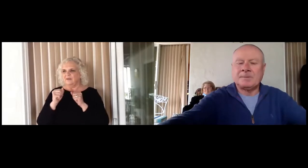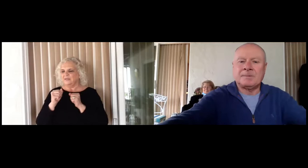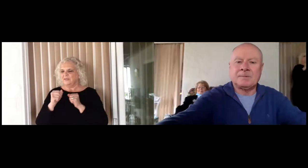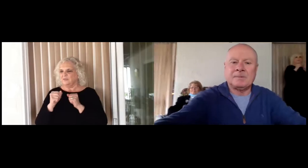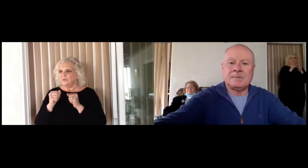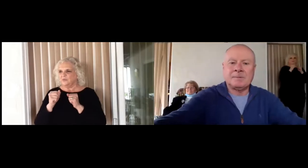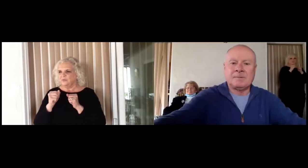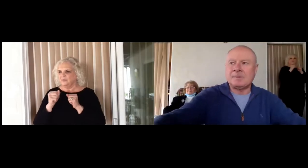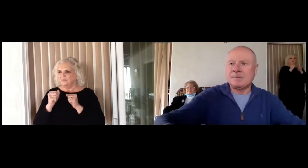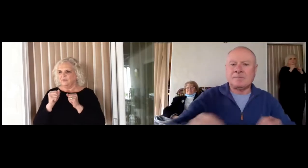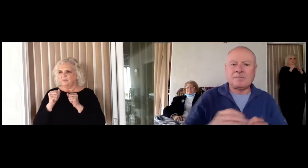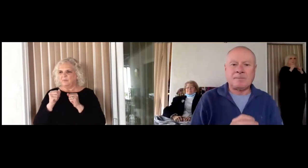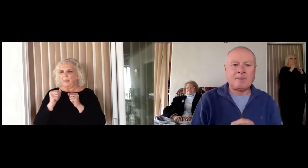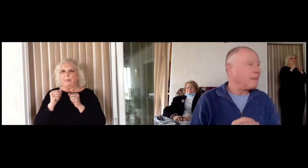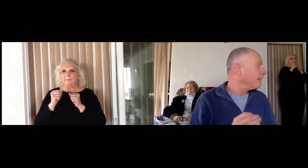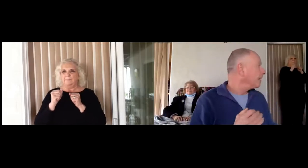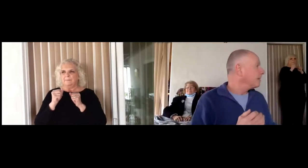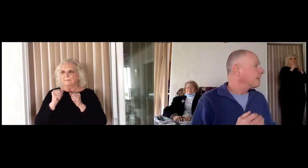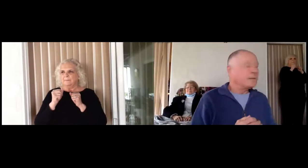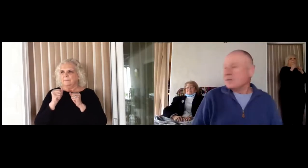They're asking you to move.